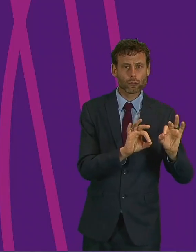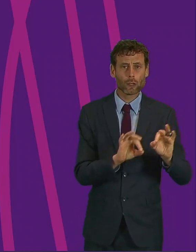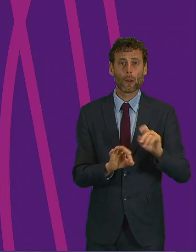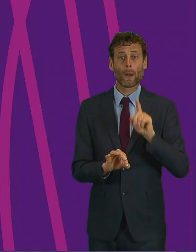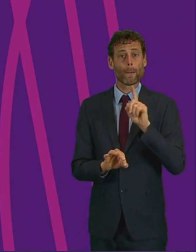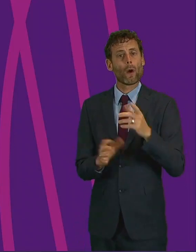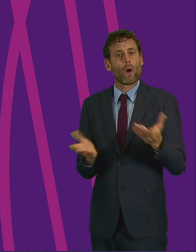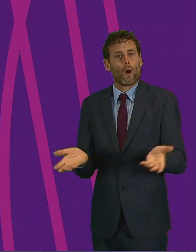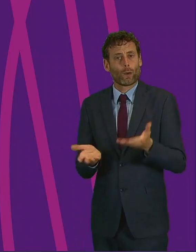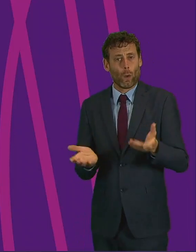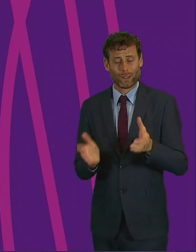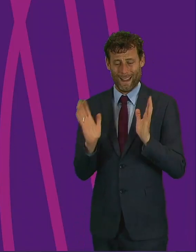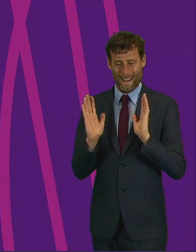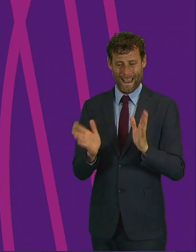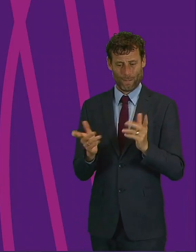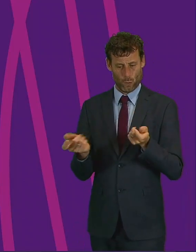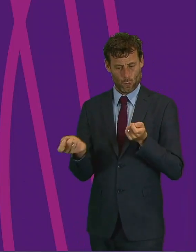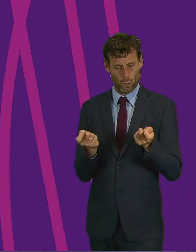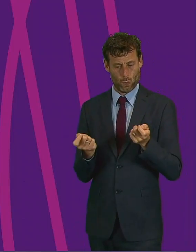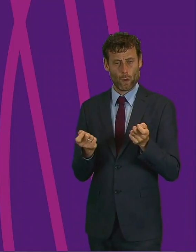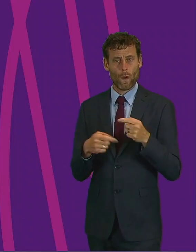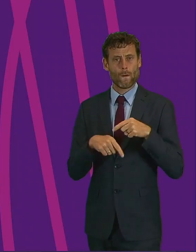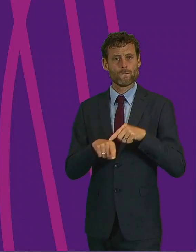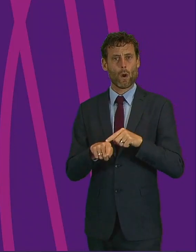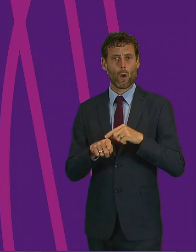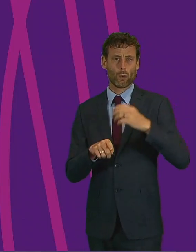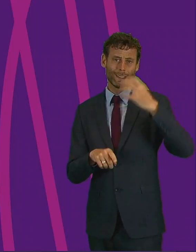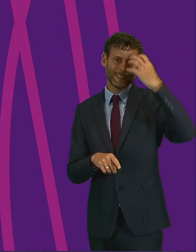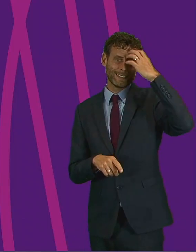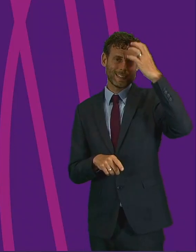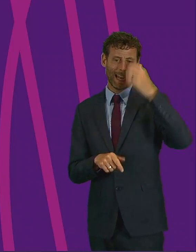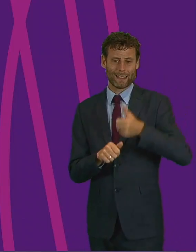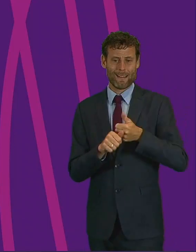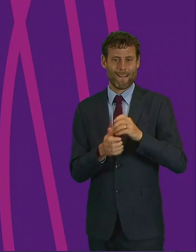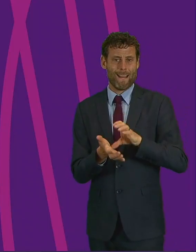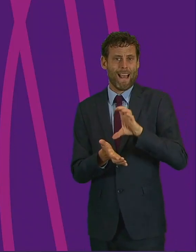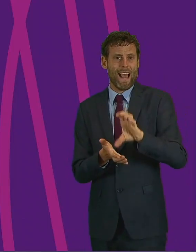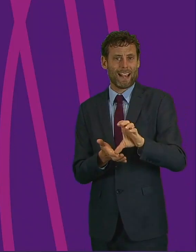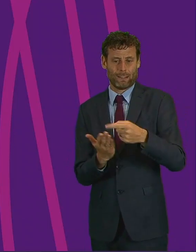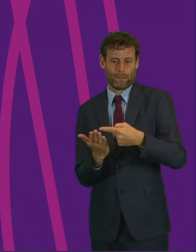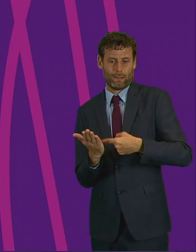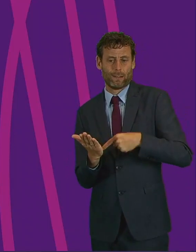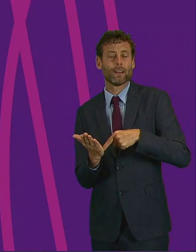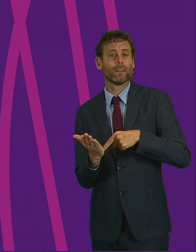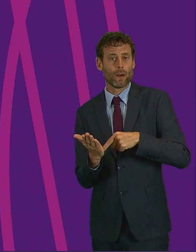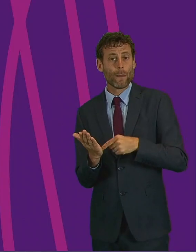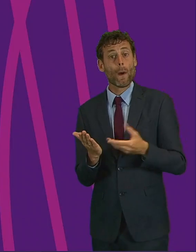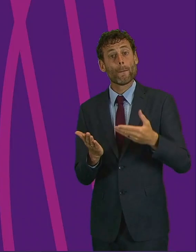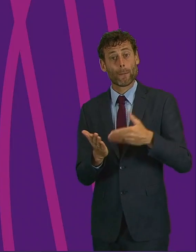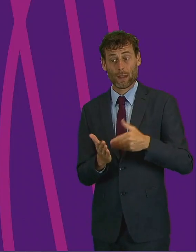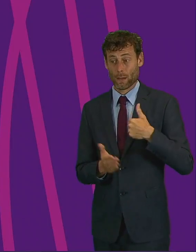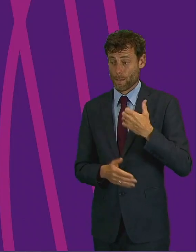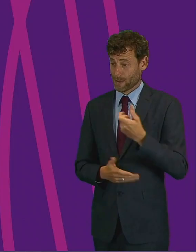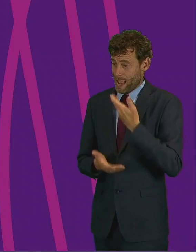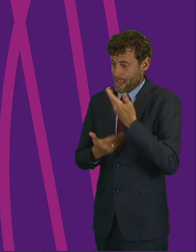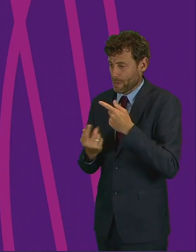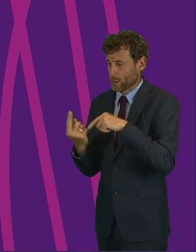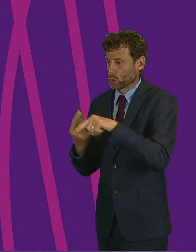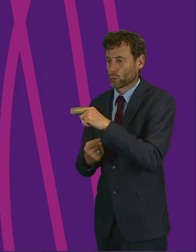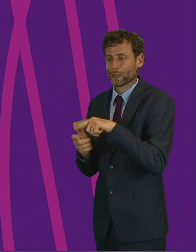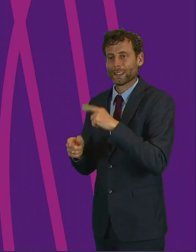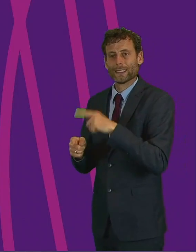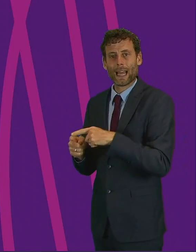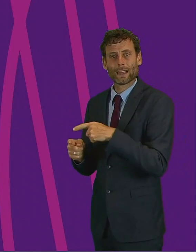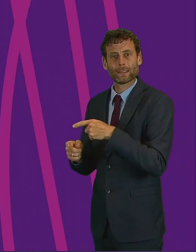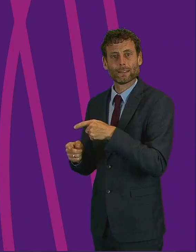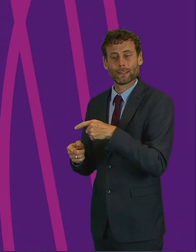that, of course, we have to operate within state aid constraints, and, of course, we are accountable to taxpayers for the use of taxpayers' money,